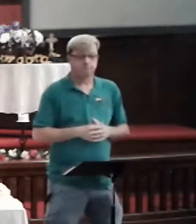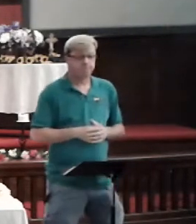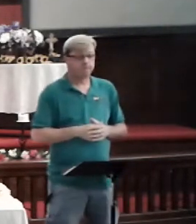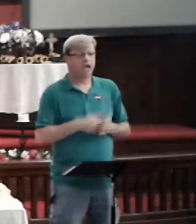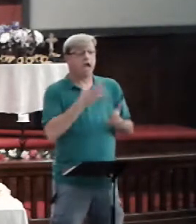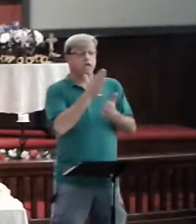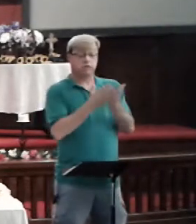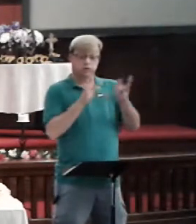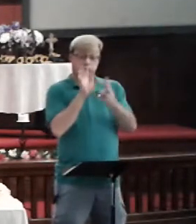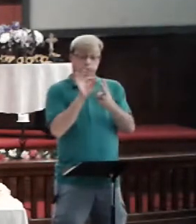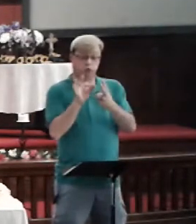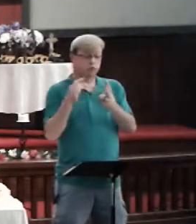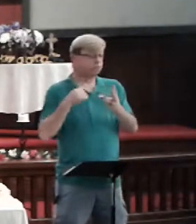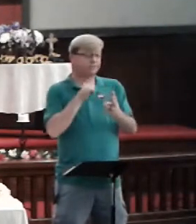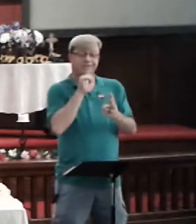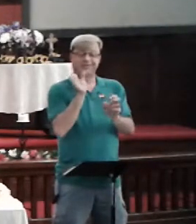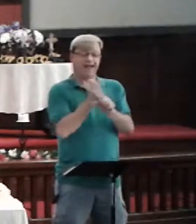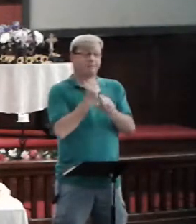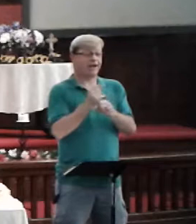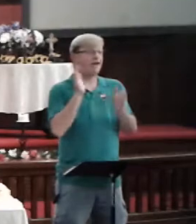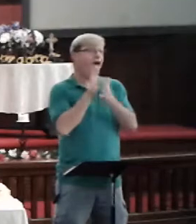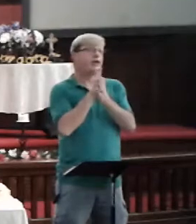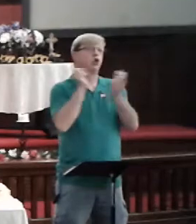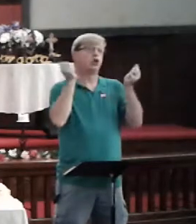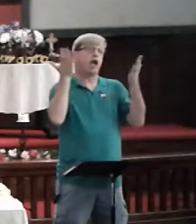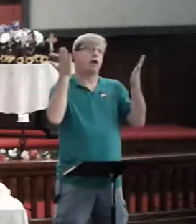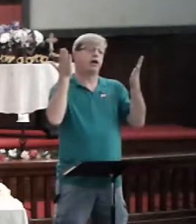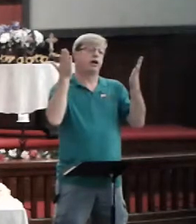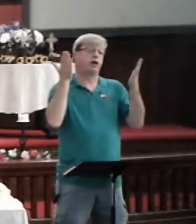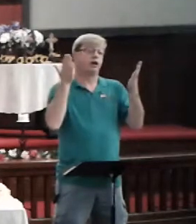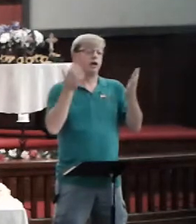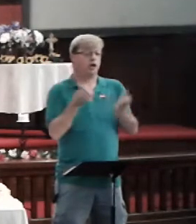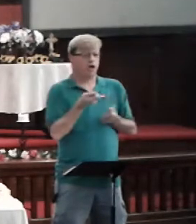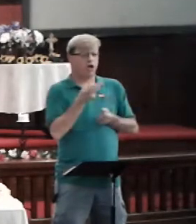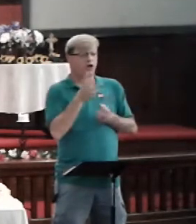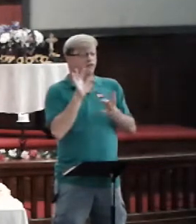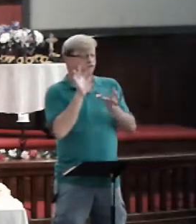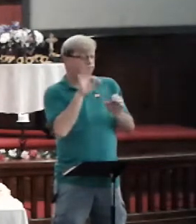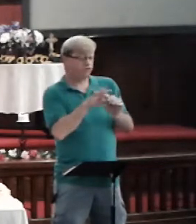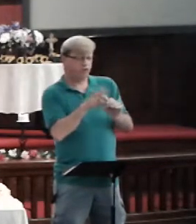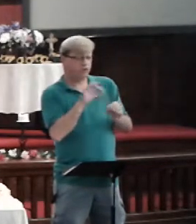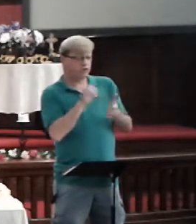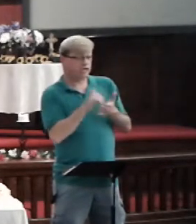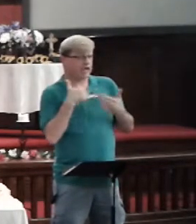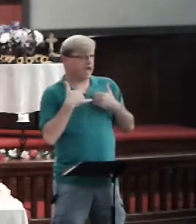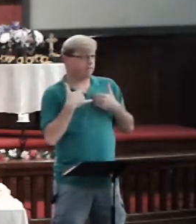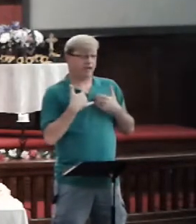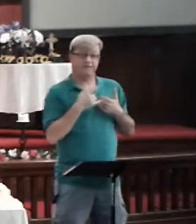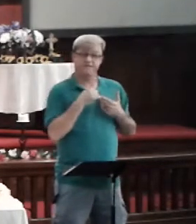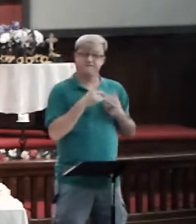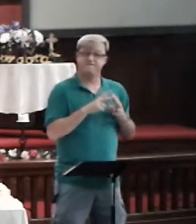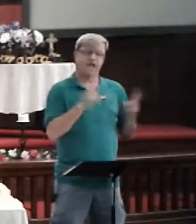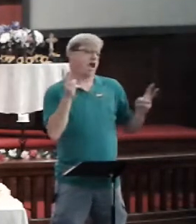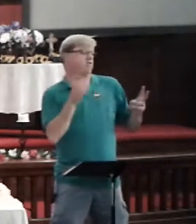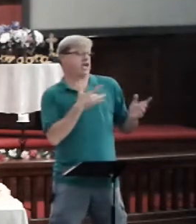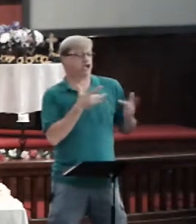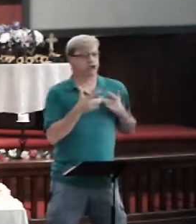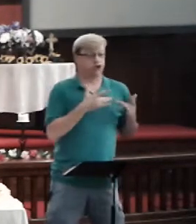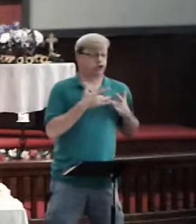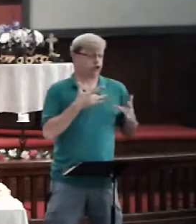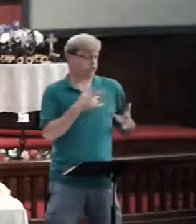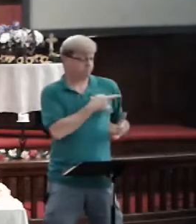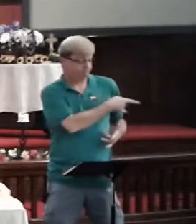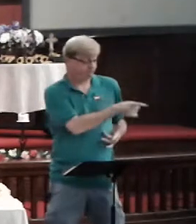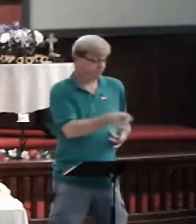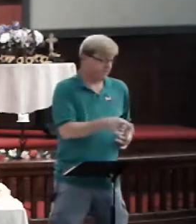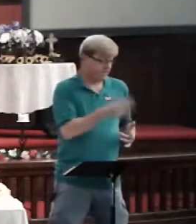And some choices were not made. Hallelujah. There were a couple of votes that had me extremely concerned. And when they